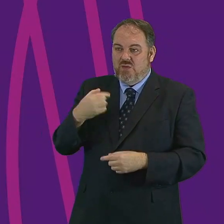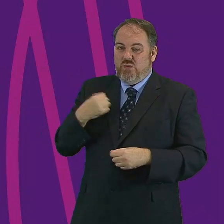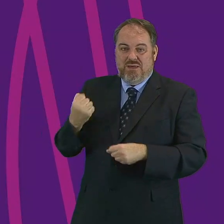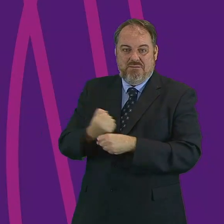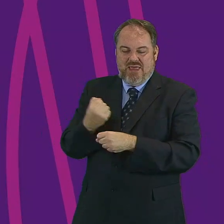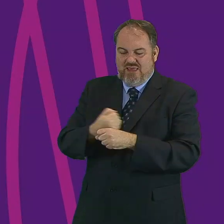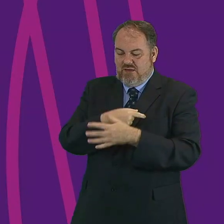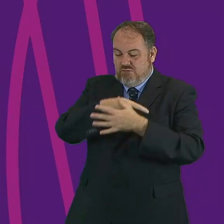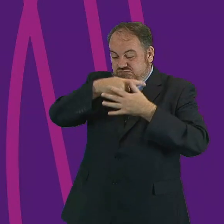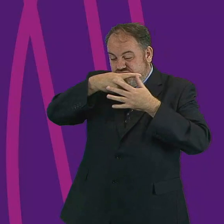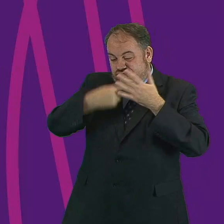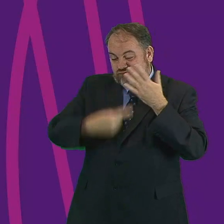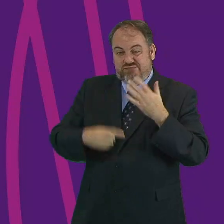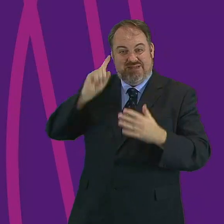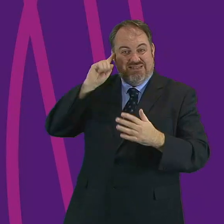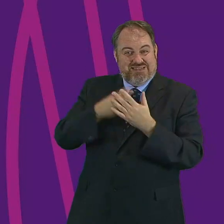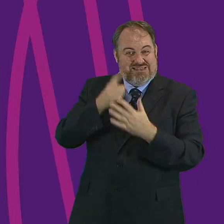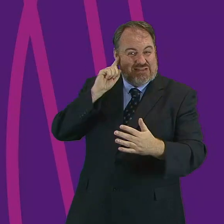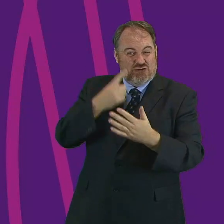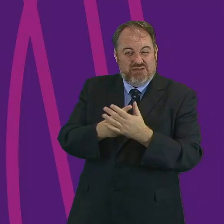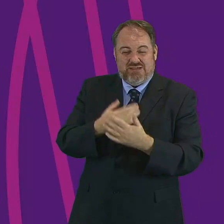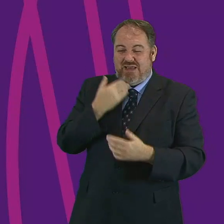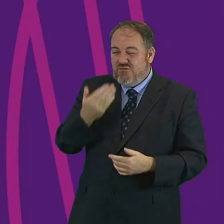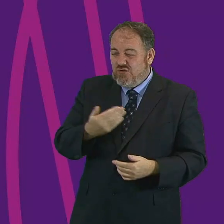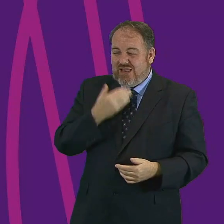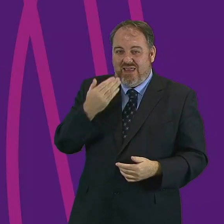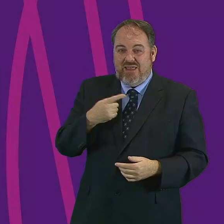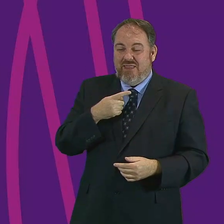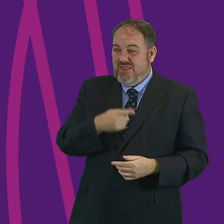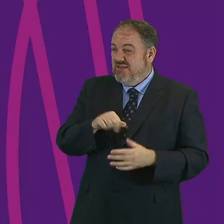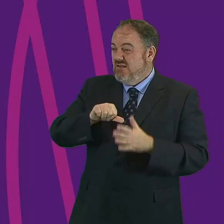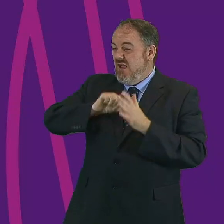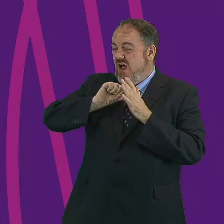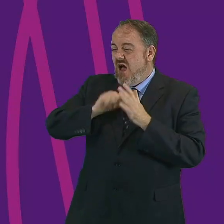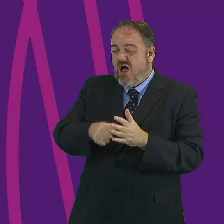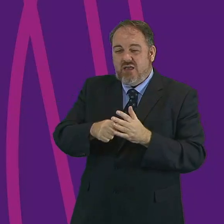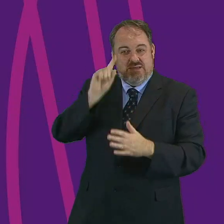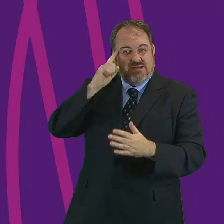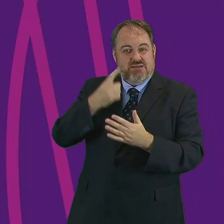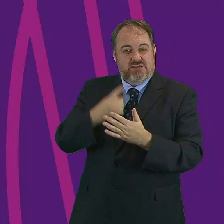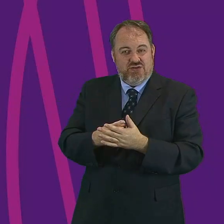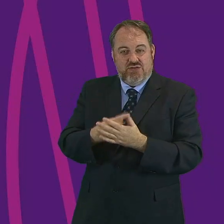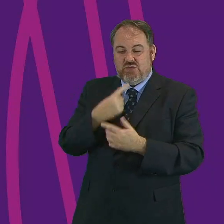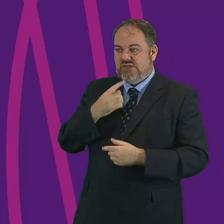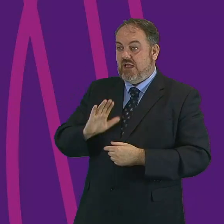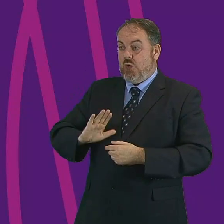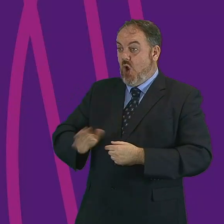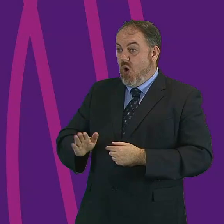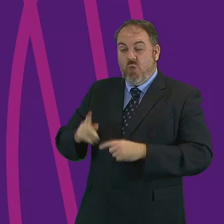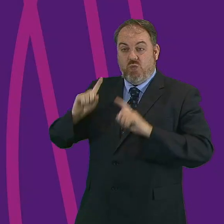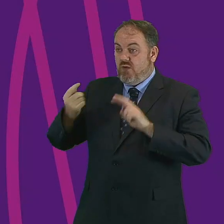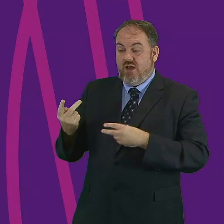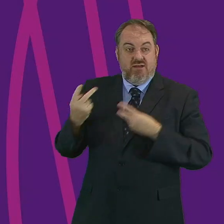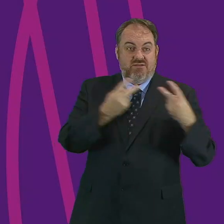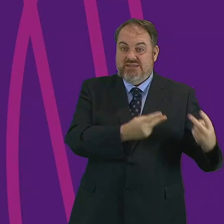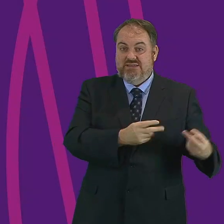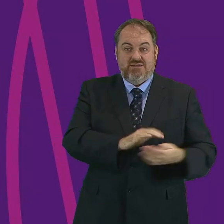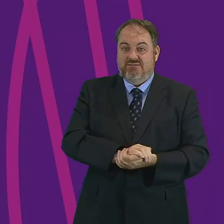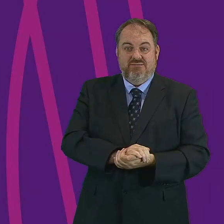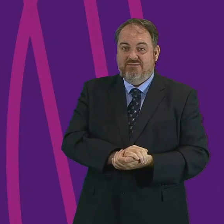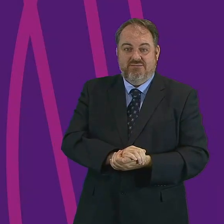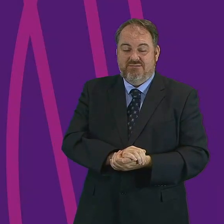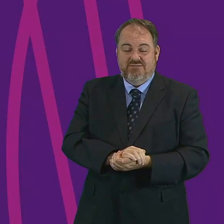members play in the care of loved ones in care homes. And I think that is both an important point to recognise, but it also may be, and it's why